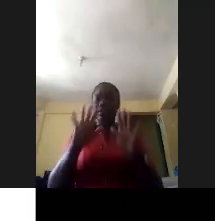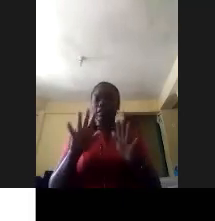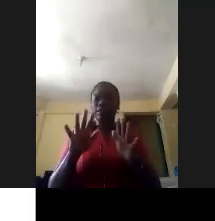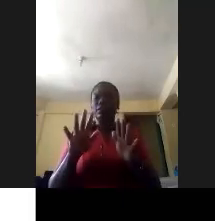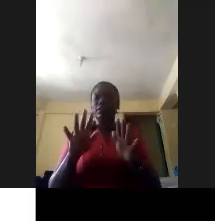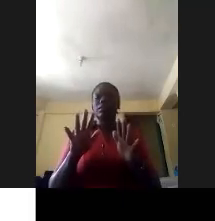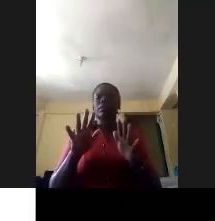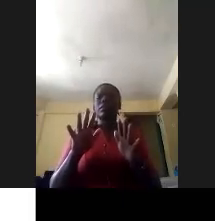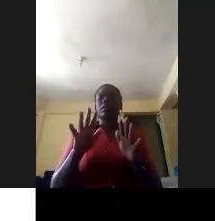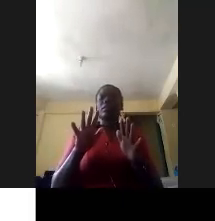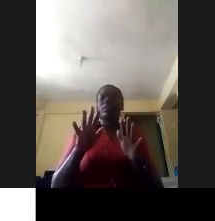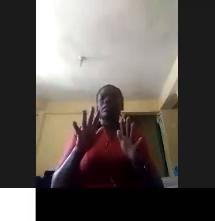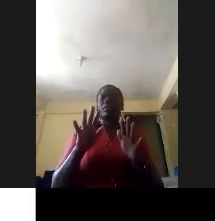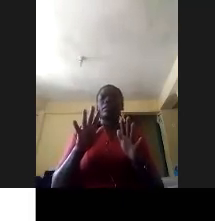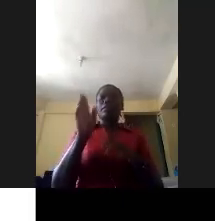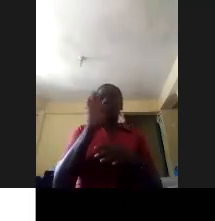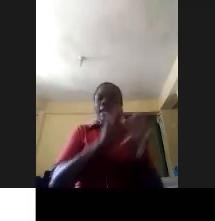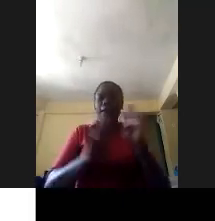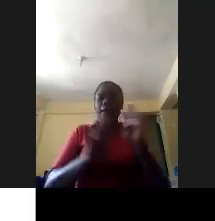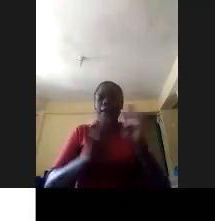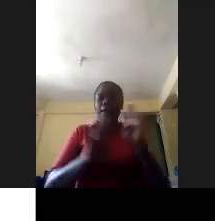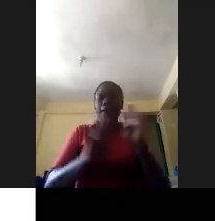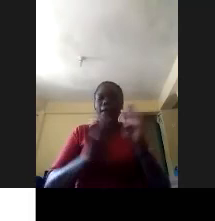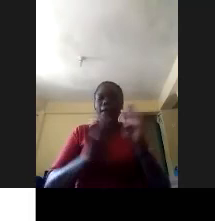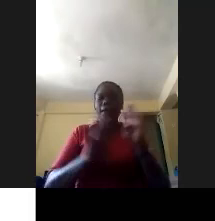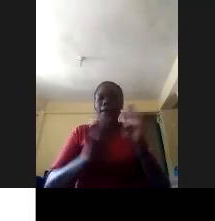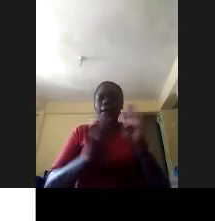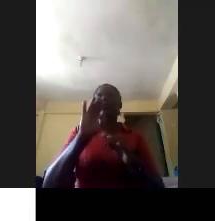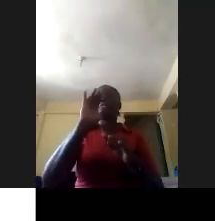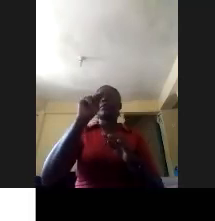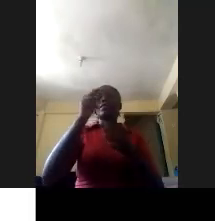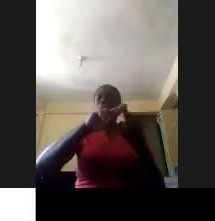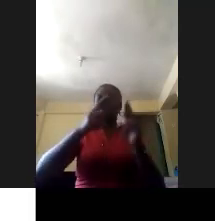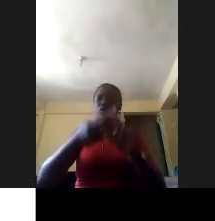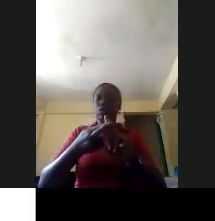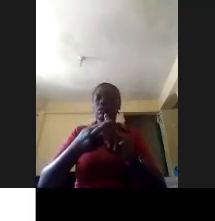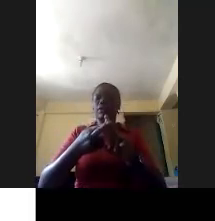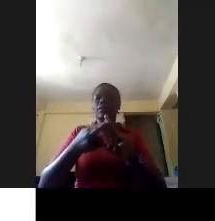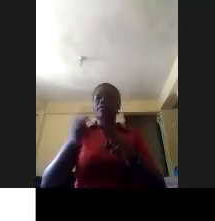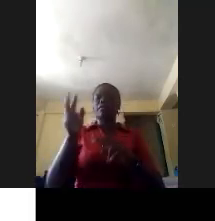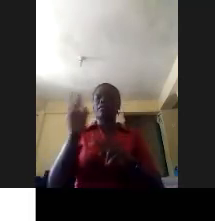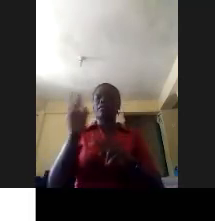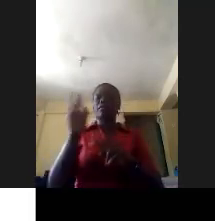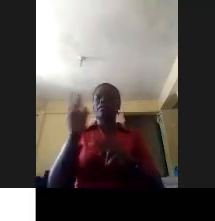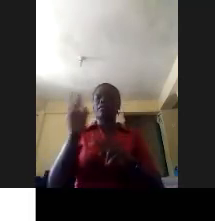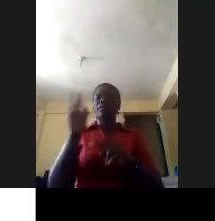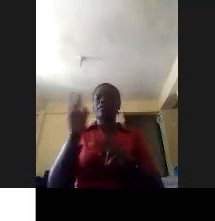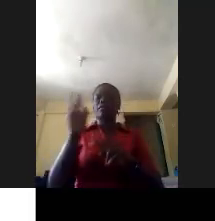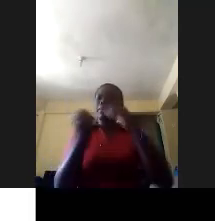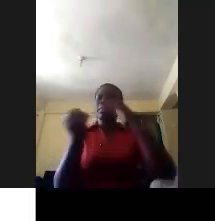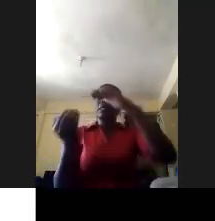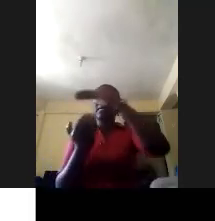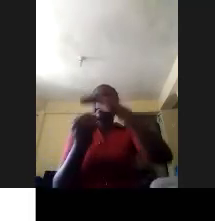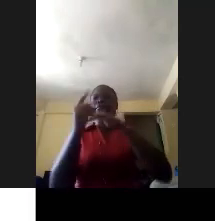of violence, interpersonal violence, all this actually tends to be very high in this age group. And it's not